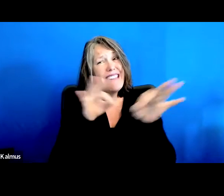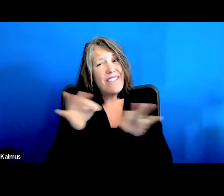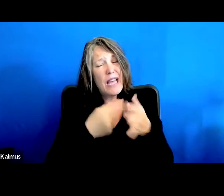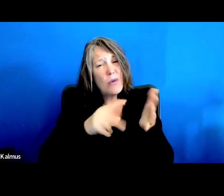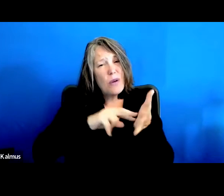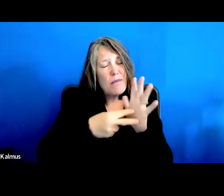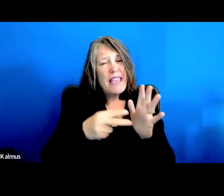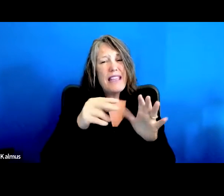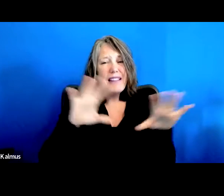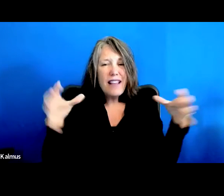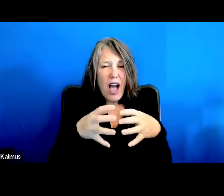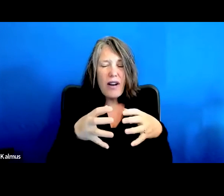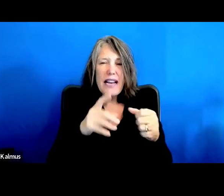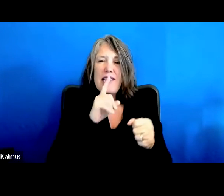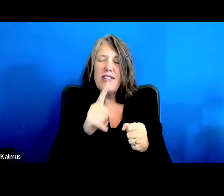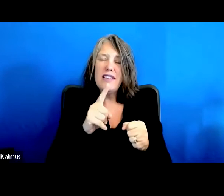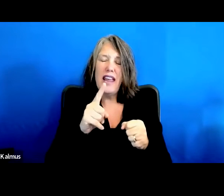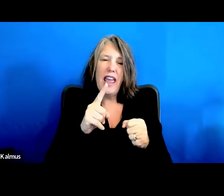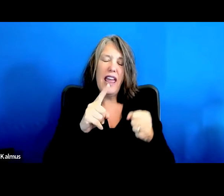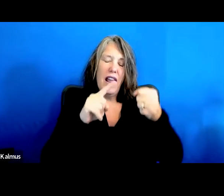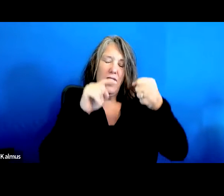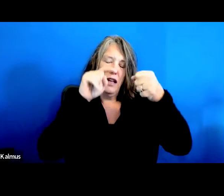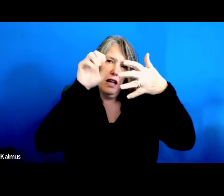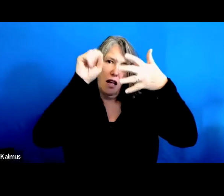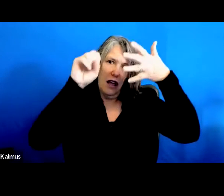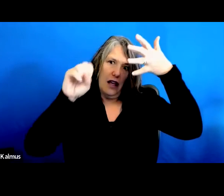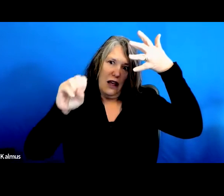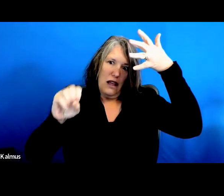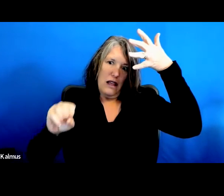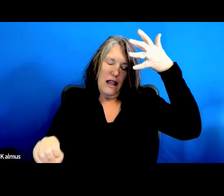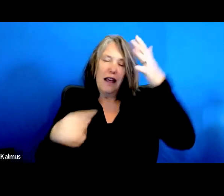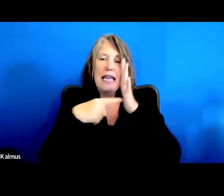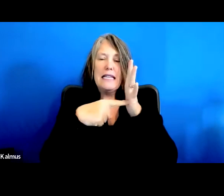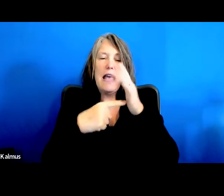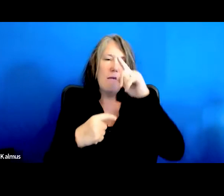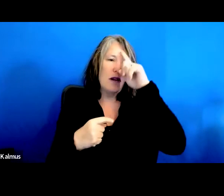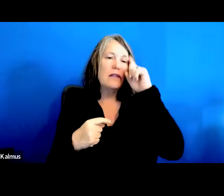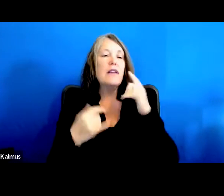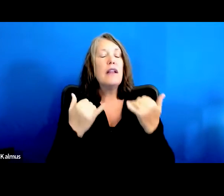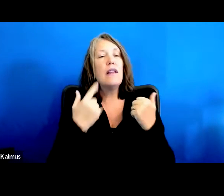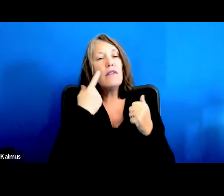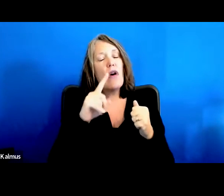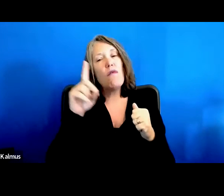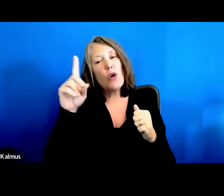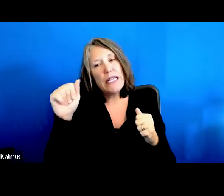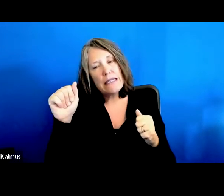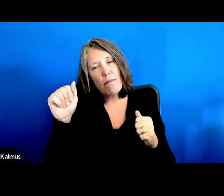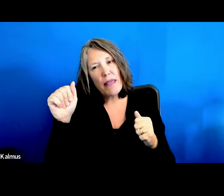settings now is just a very long list of examples. So I'm going to read them now. So for